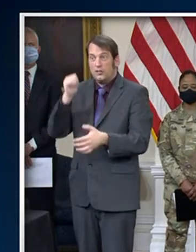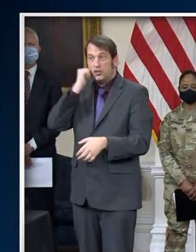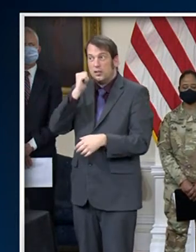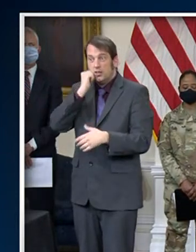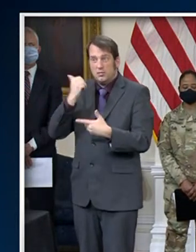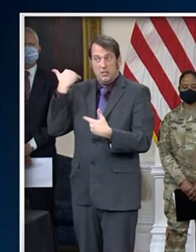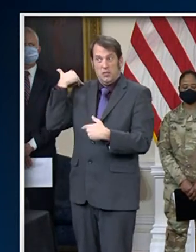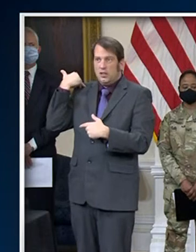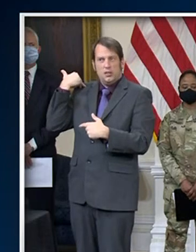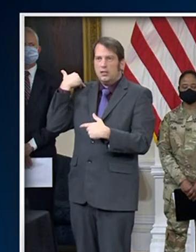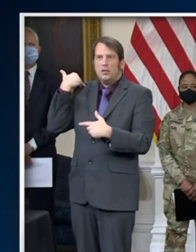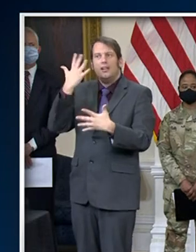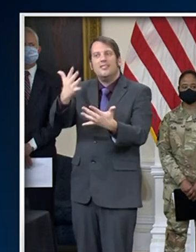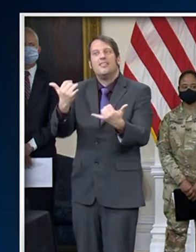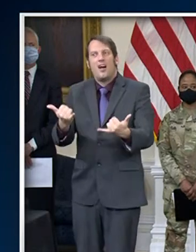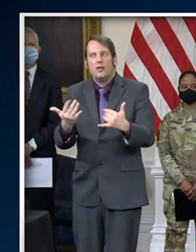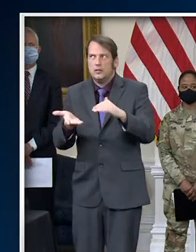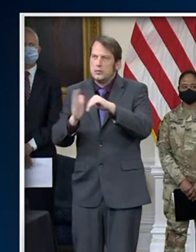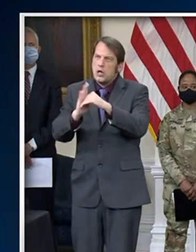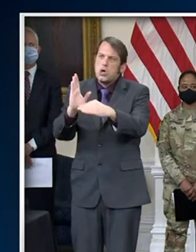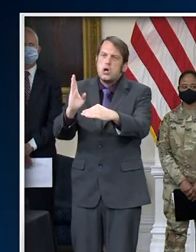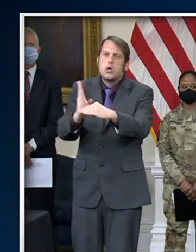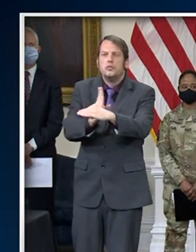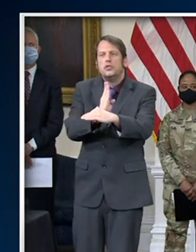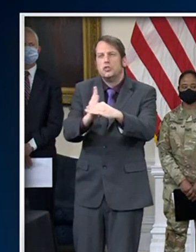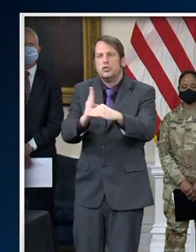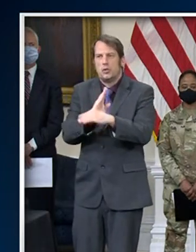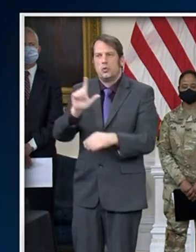averaging a record high